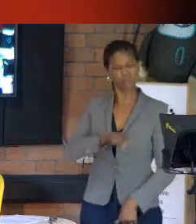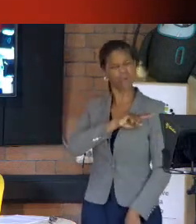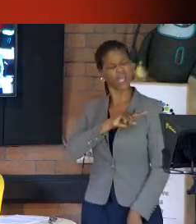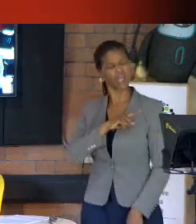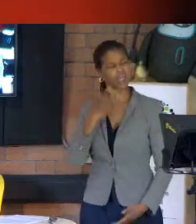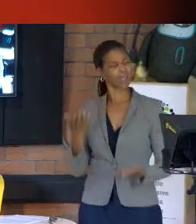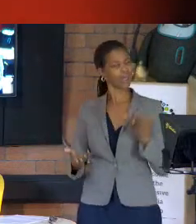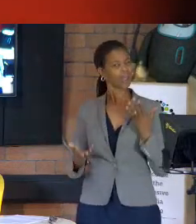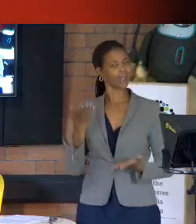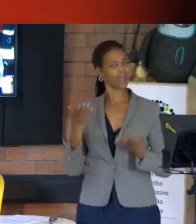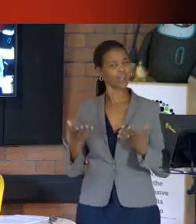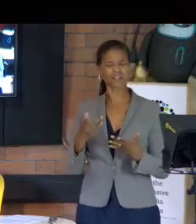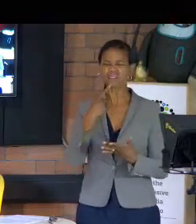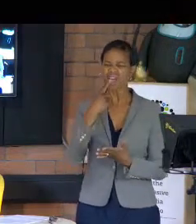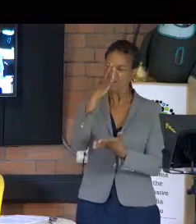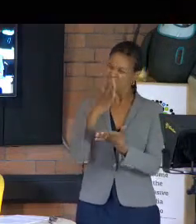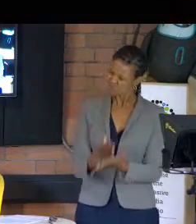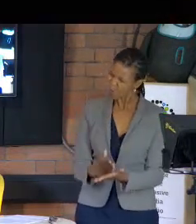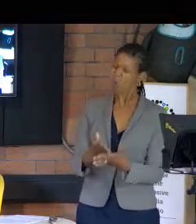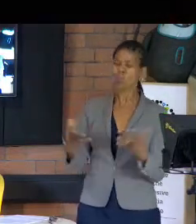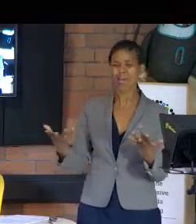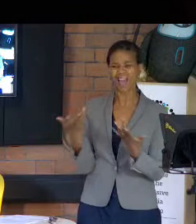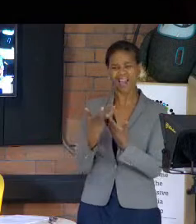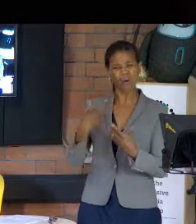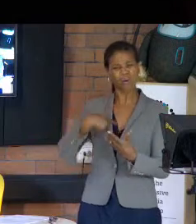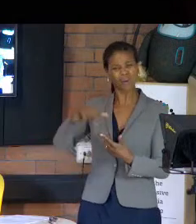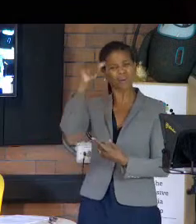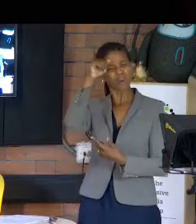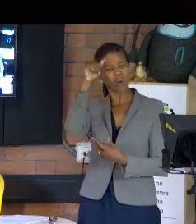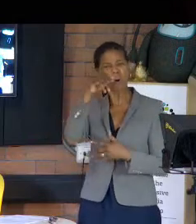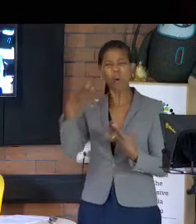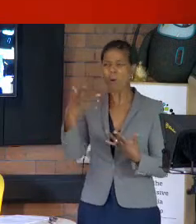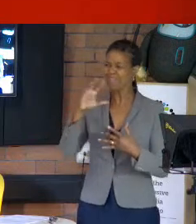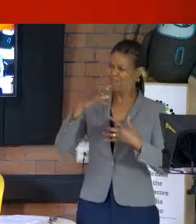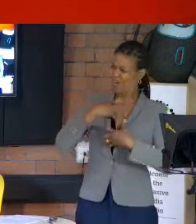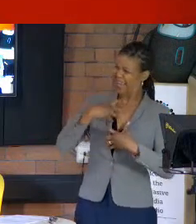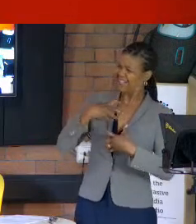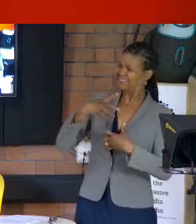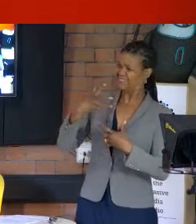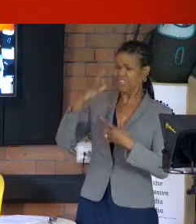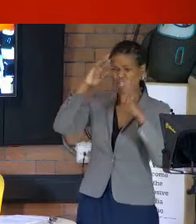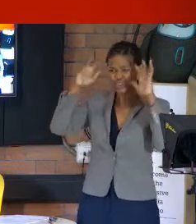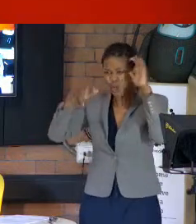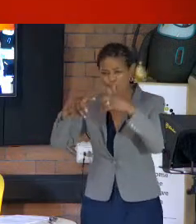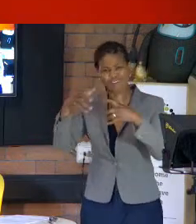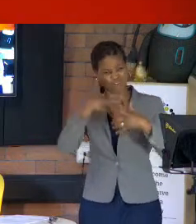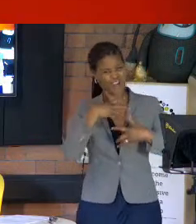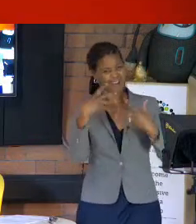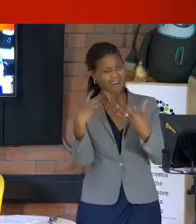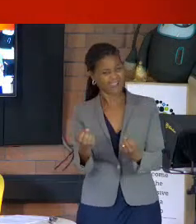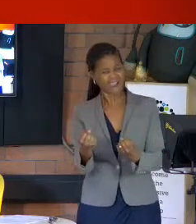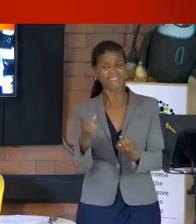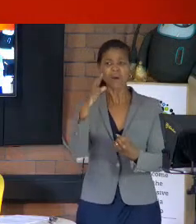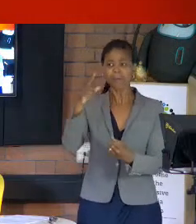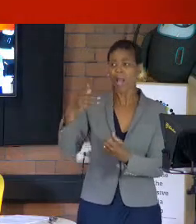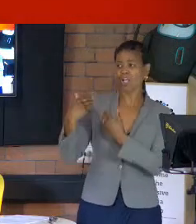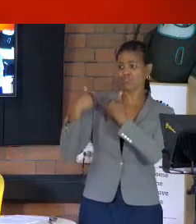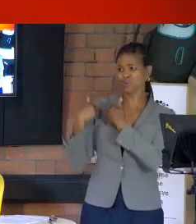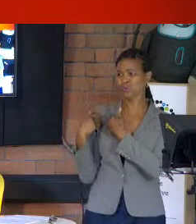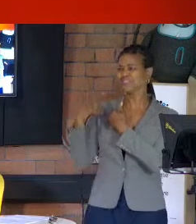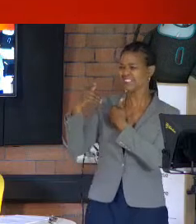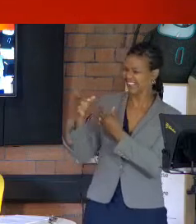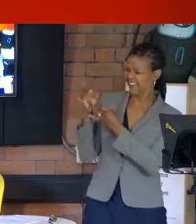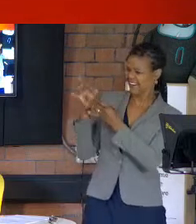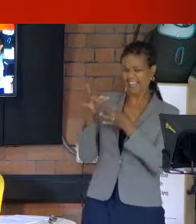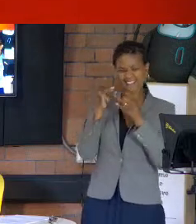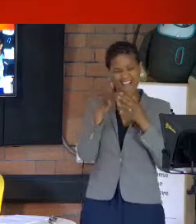of how we have grown, deprived of care or concern from the scared and concerned. Due to society's neglect, people have to fret,